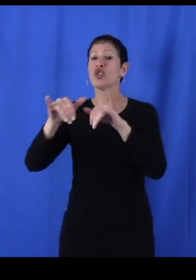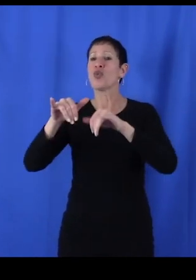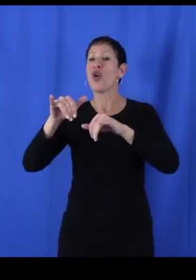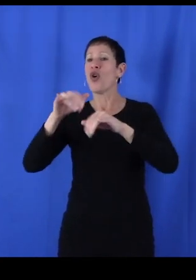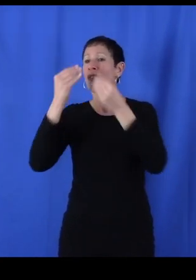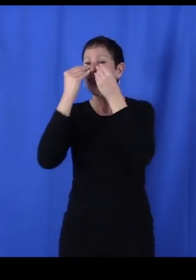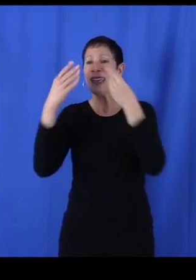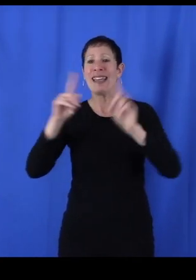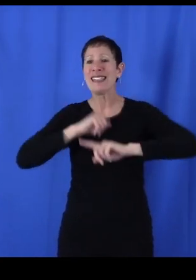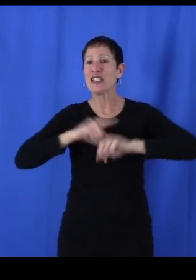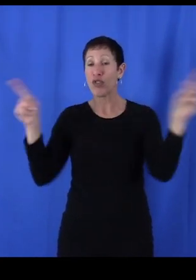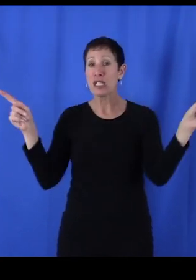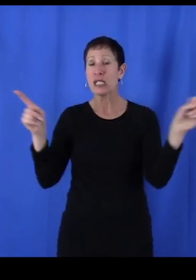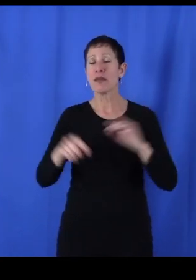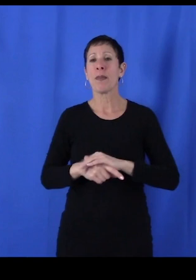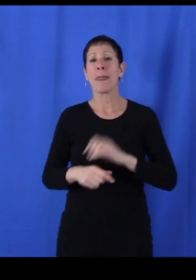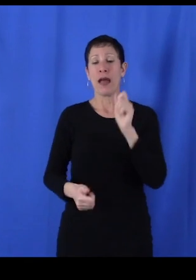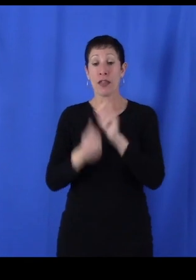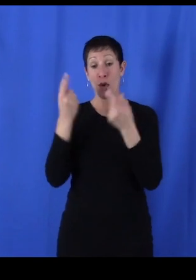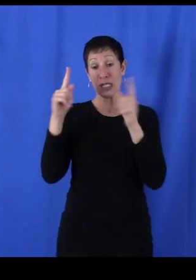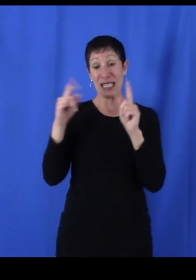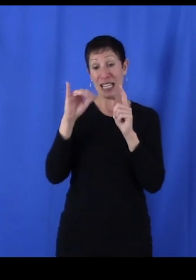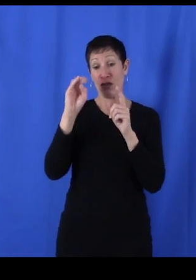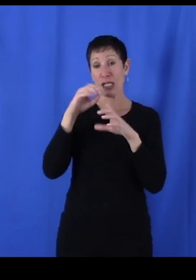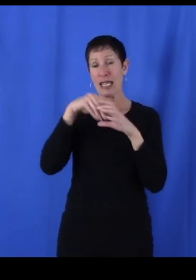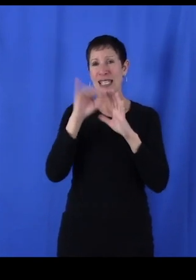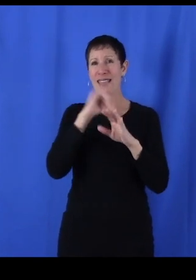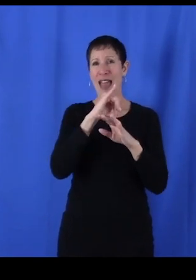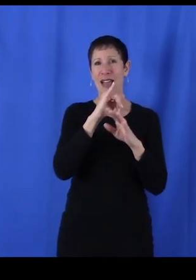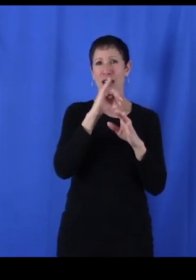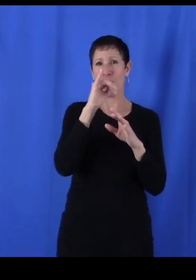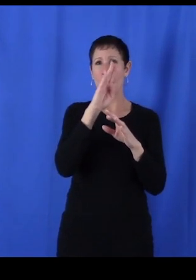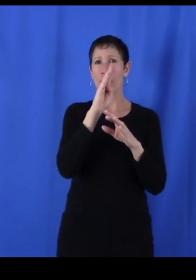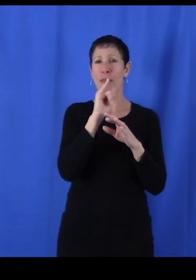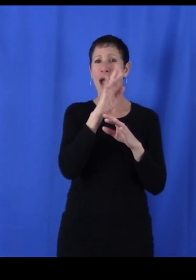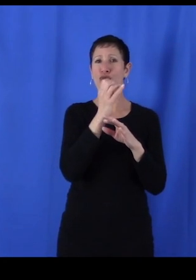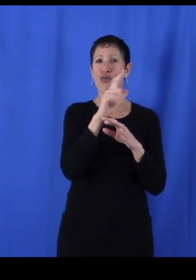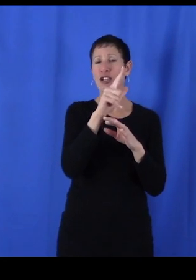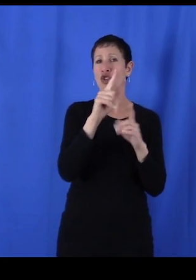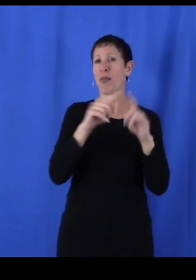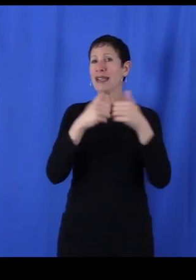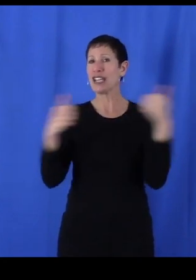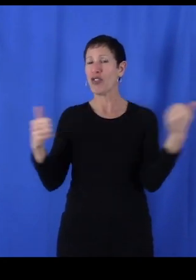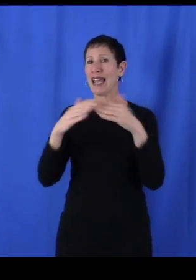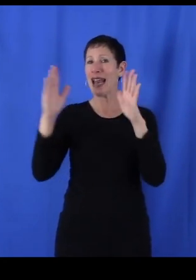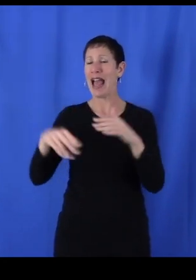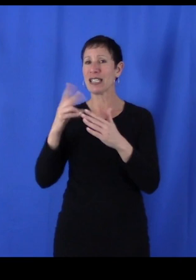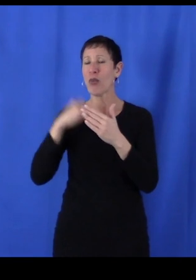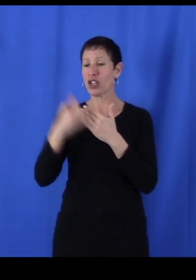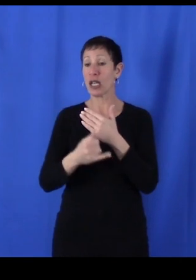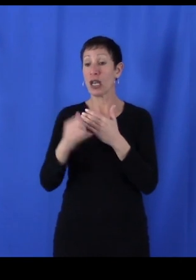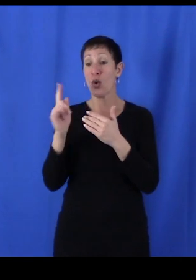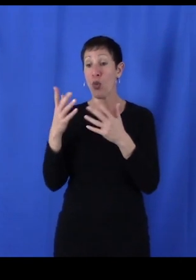only, the most successful sites in that biracial yet segregated housing project